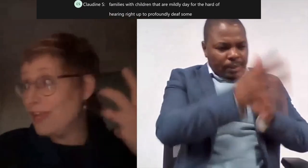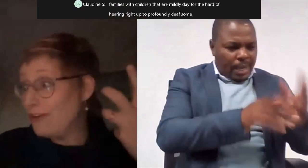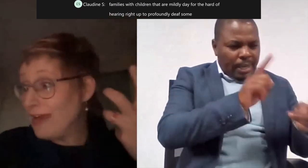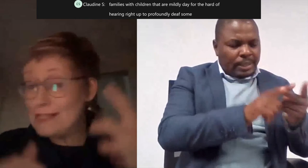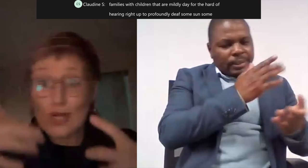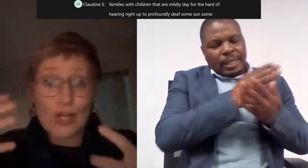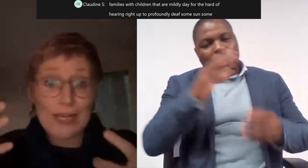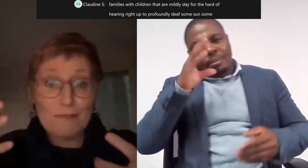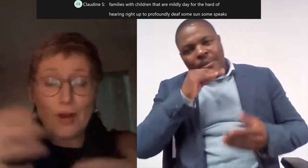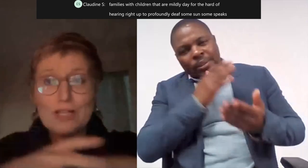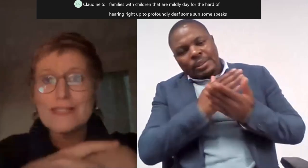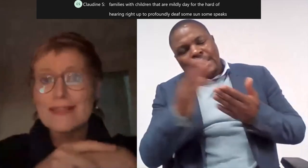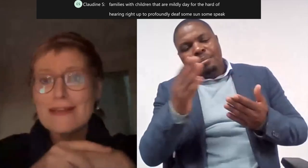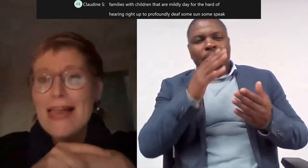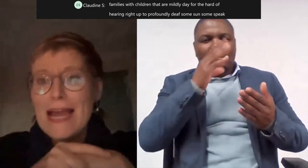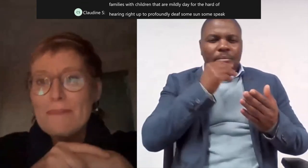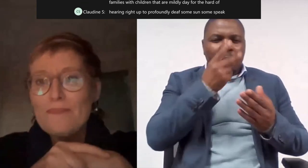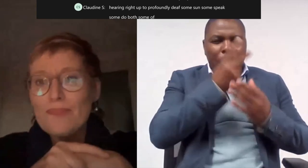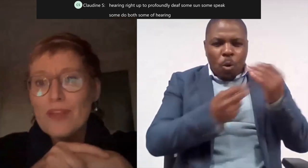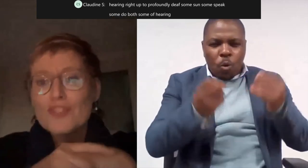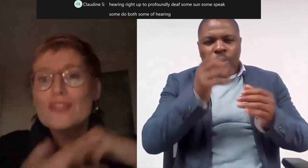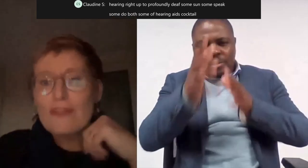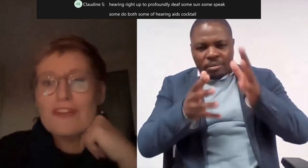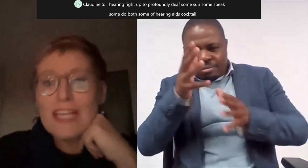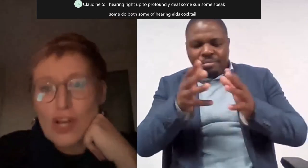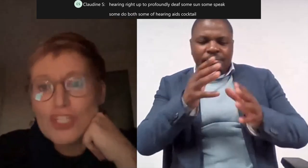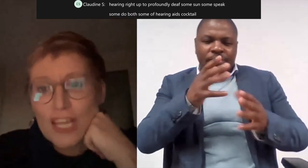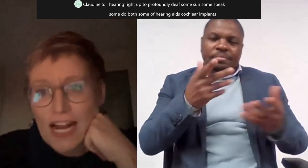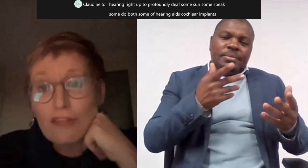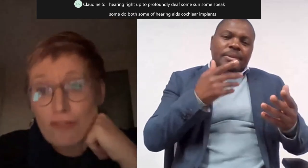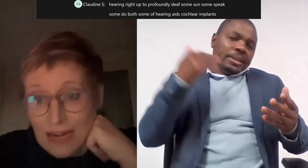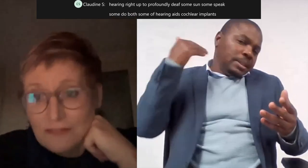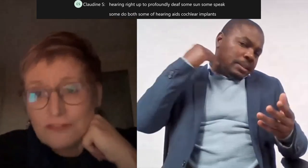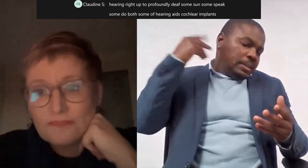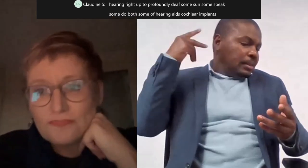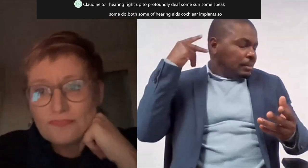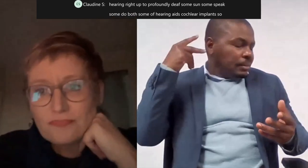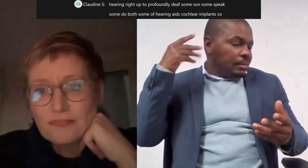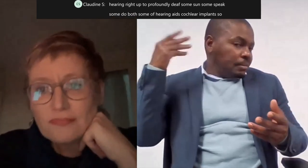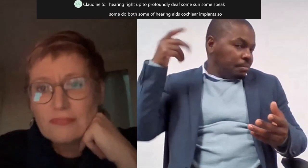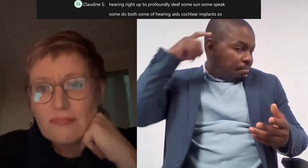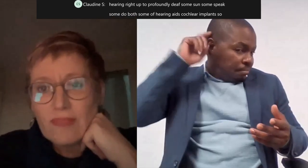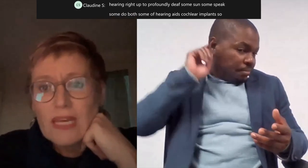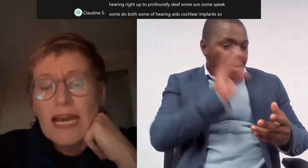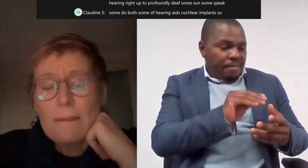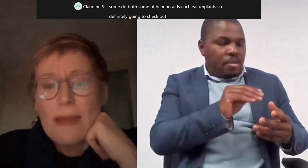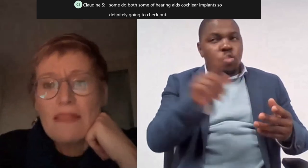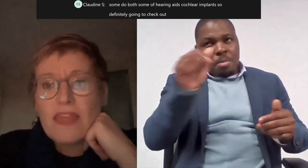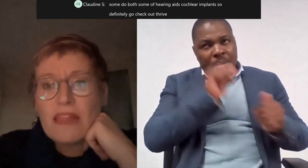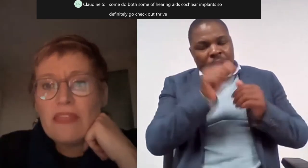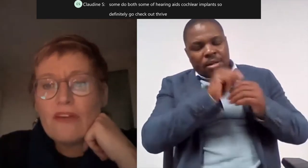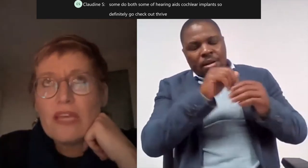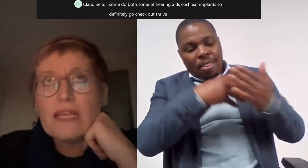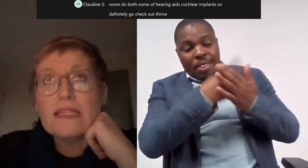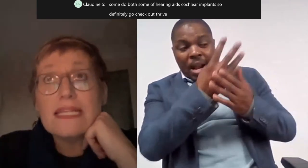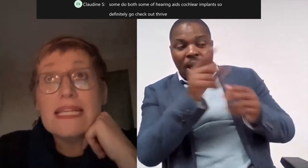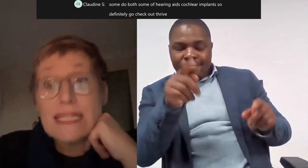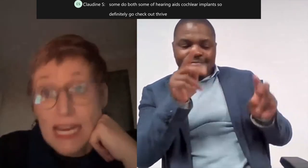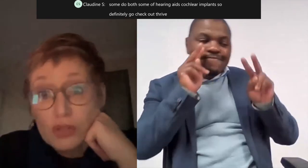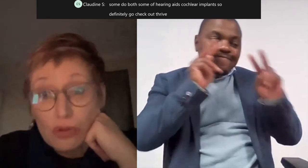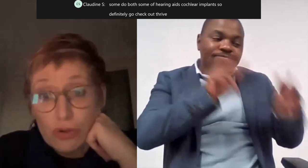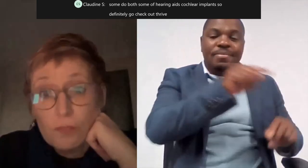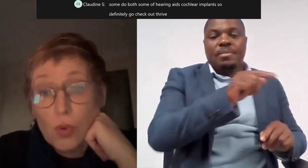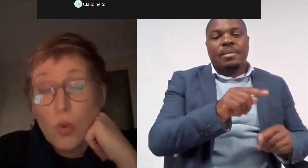both, some have hearing aids, cochlear implants. So definitely go and check out Thrive. And then there is